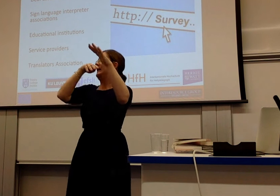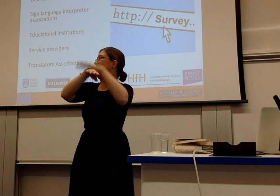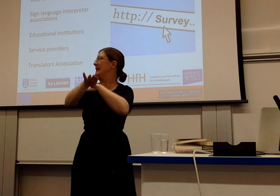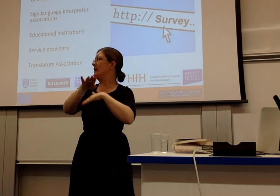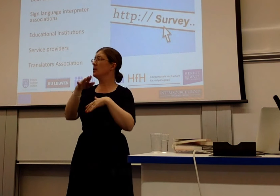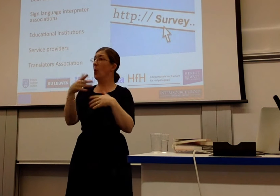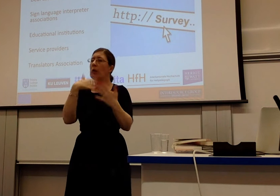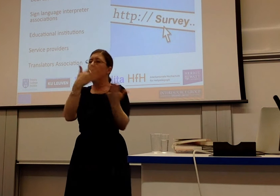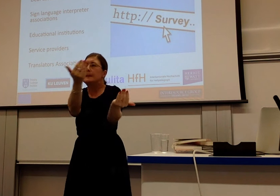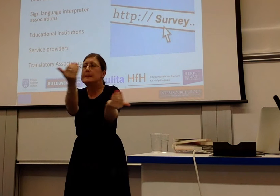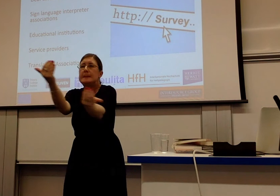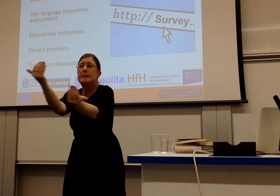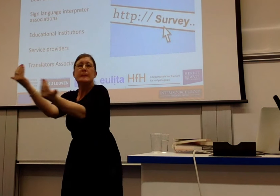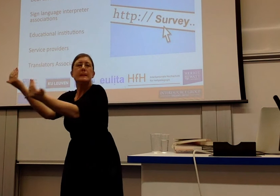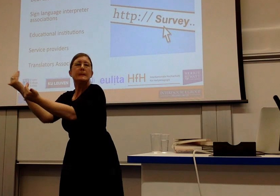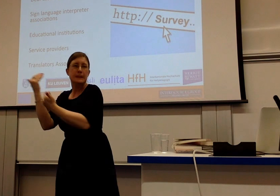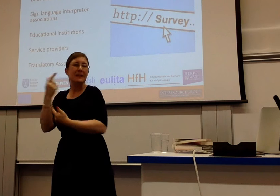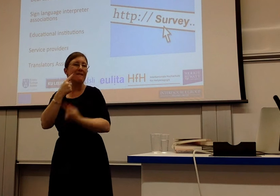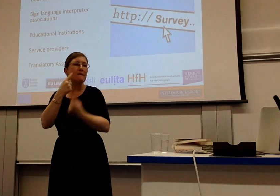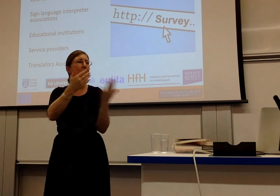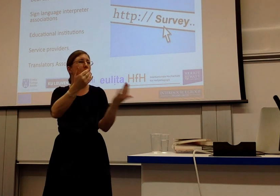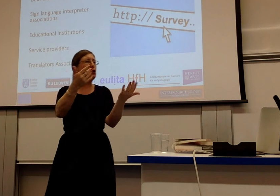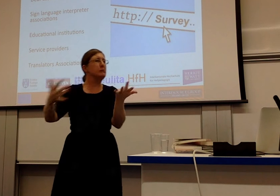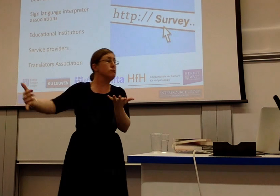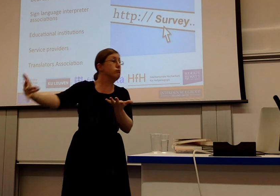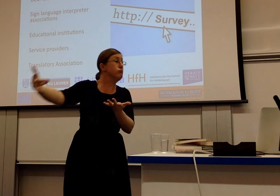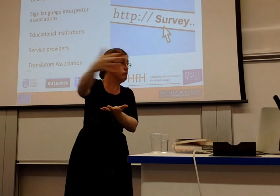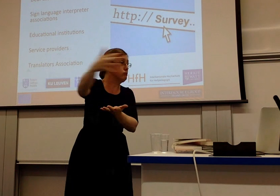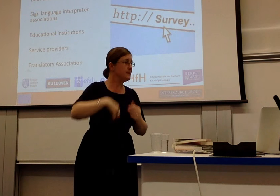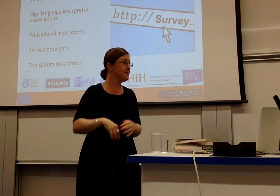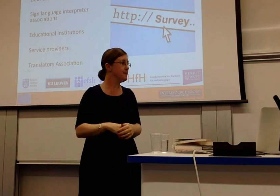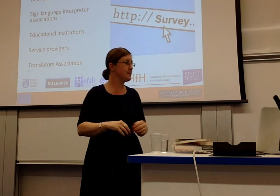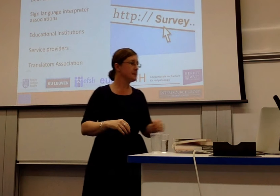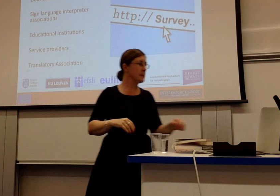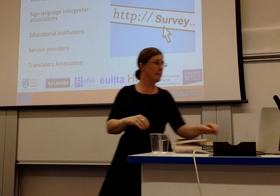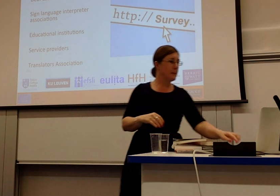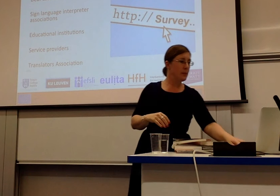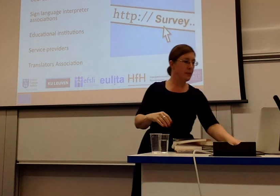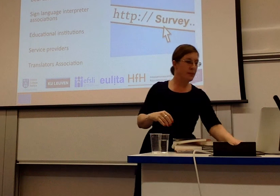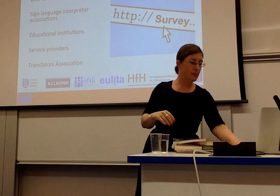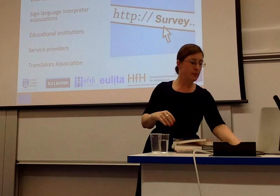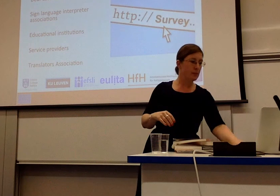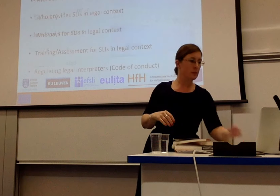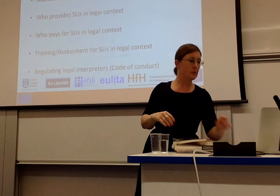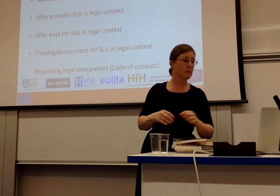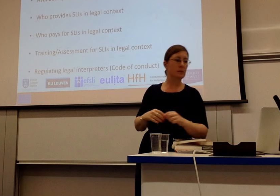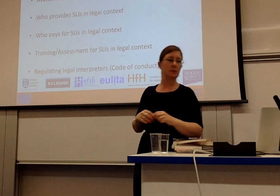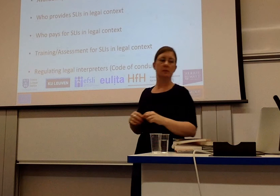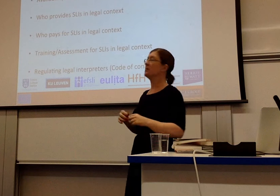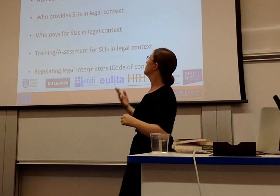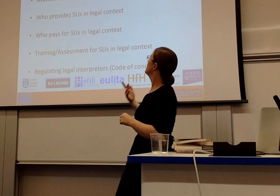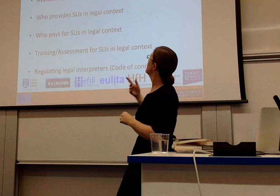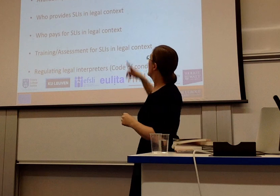before they could even work in these settings? So we asked that for all the countries in Europe, collected all that information.